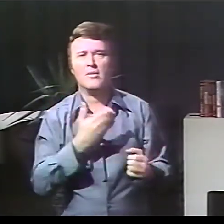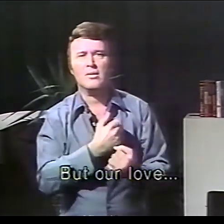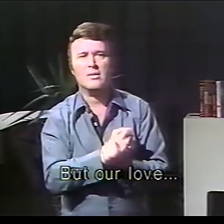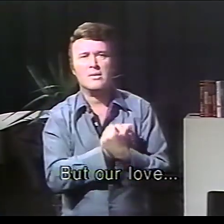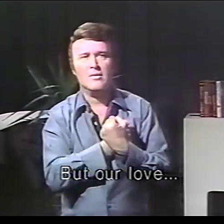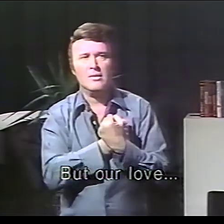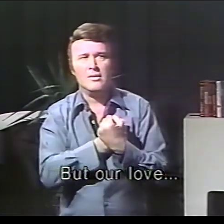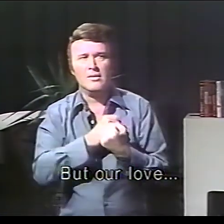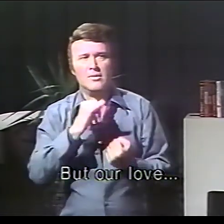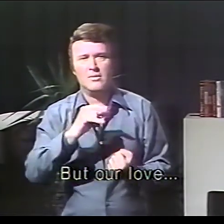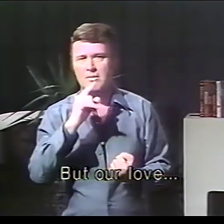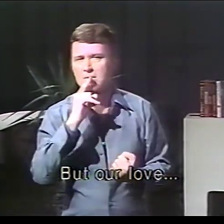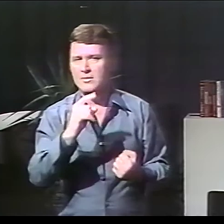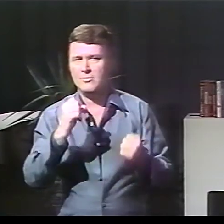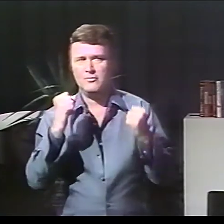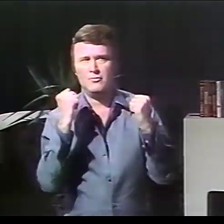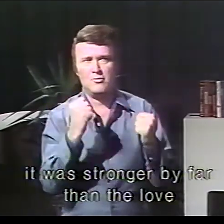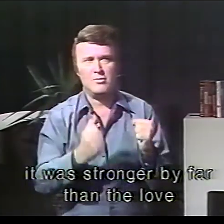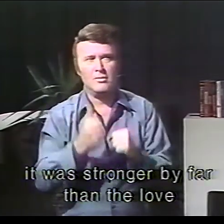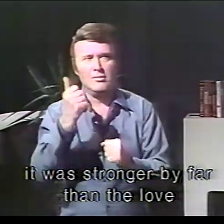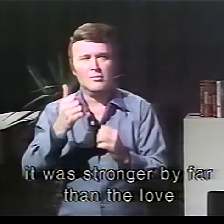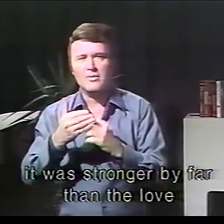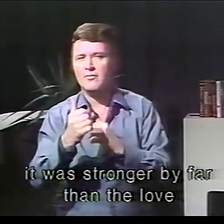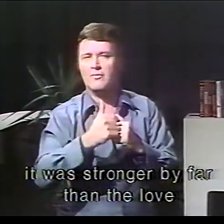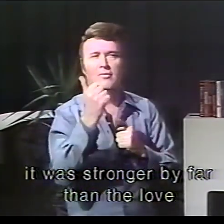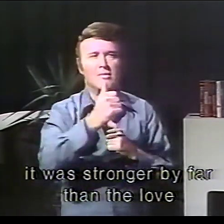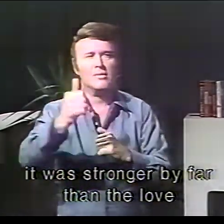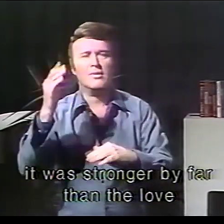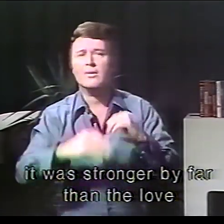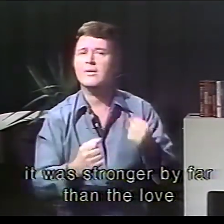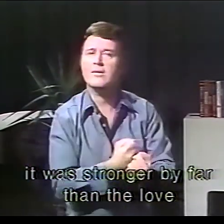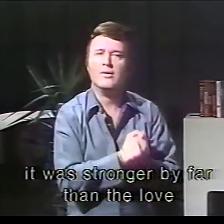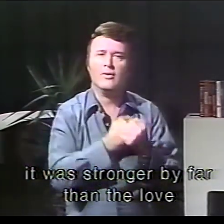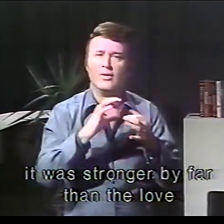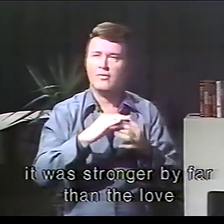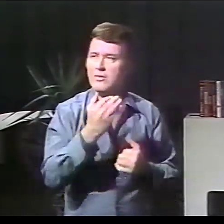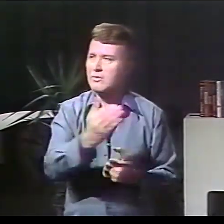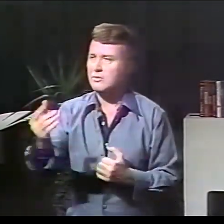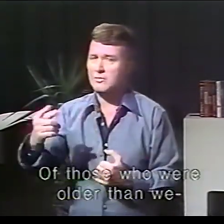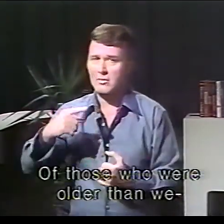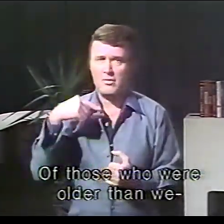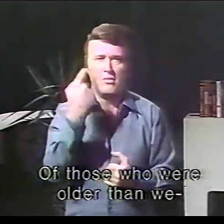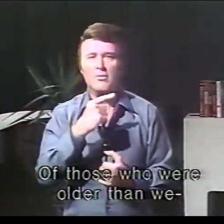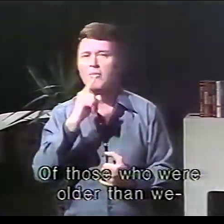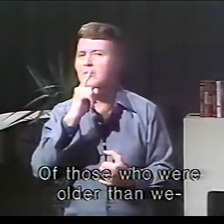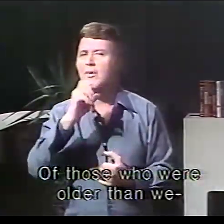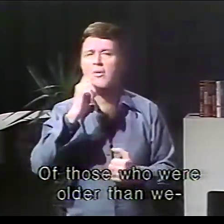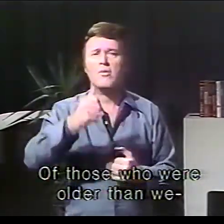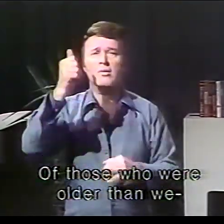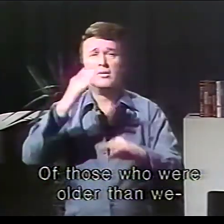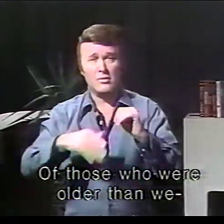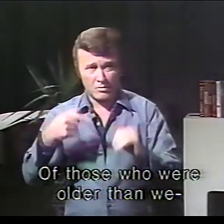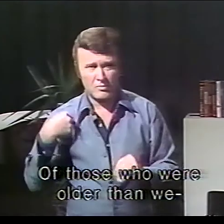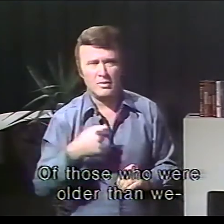But our love was stronger by far than love of those who were older than